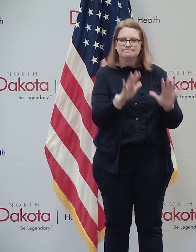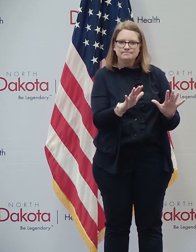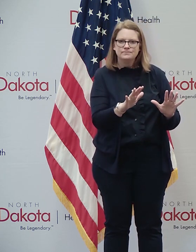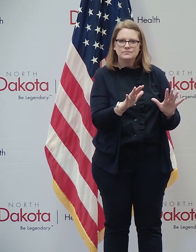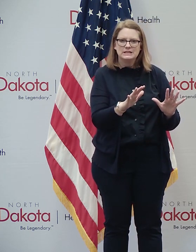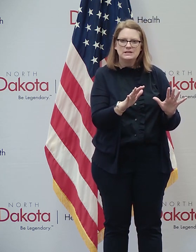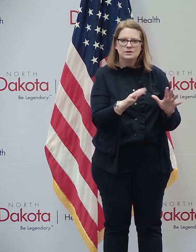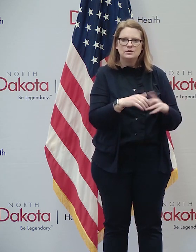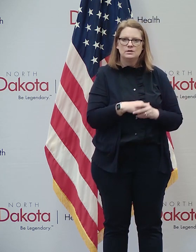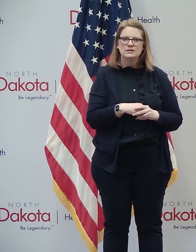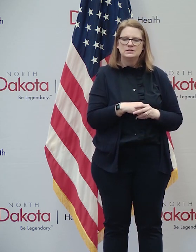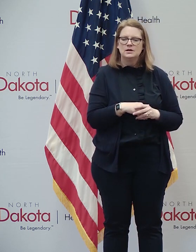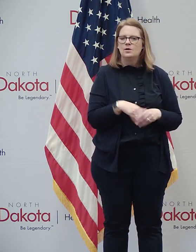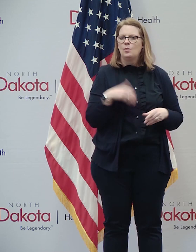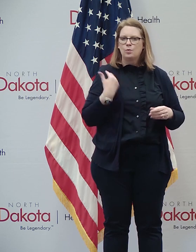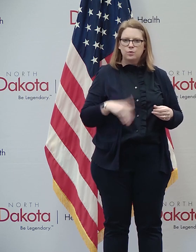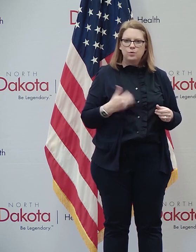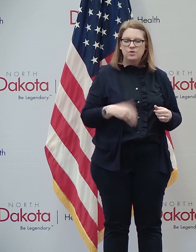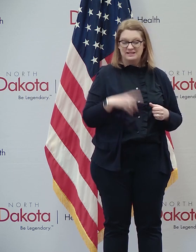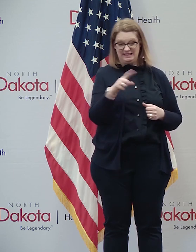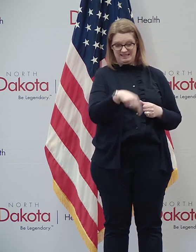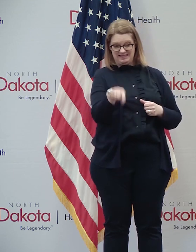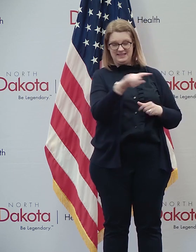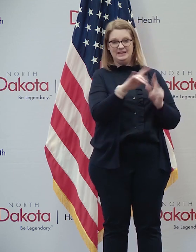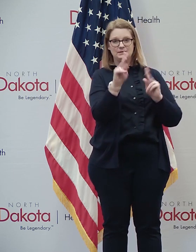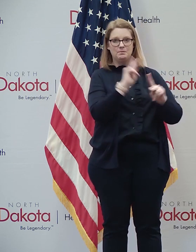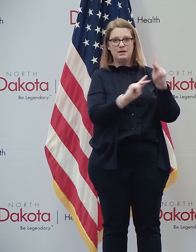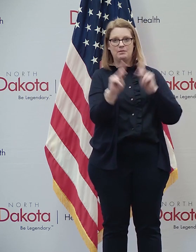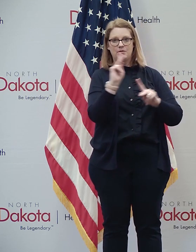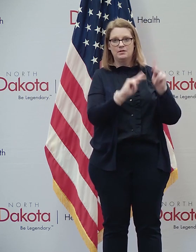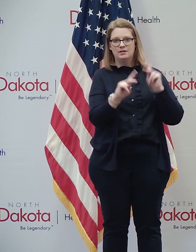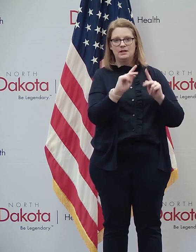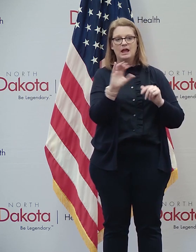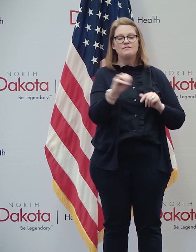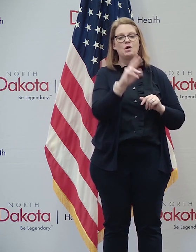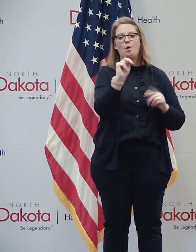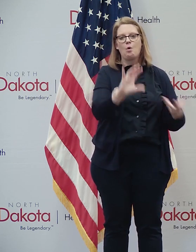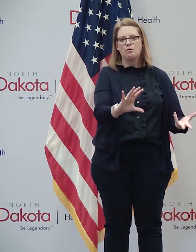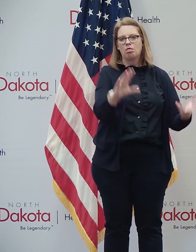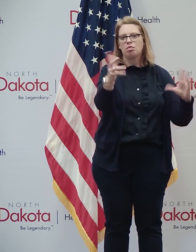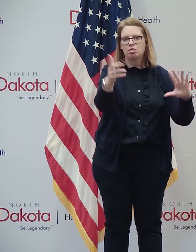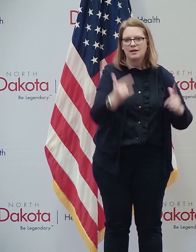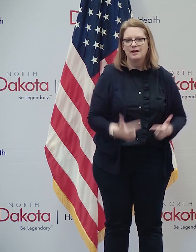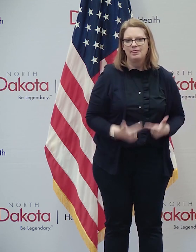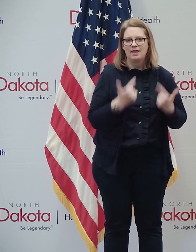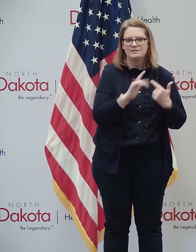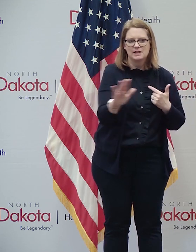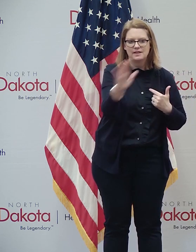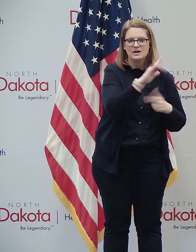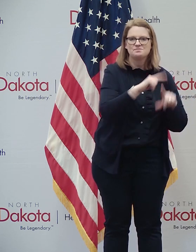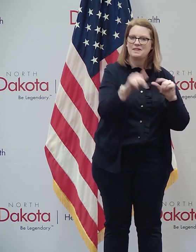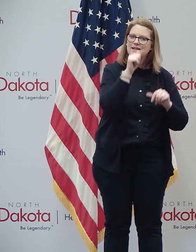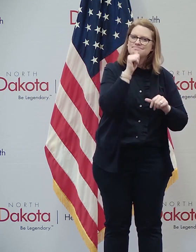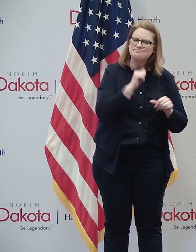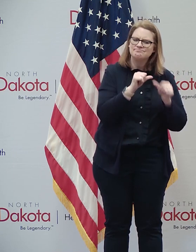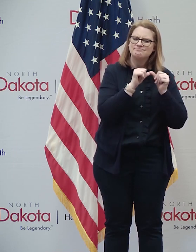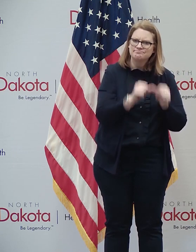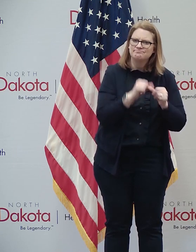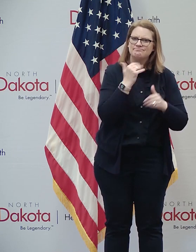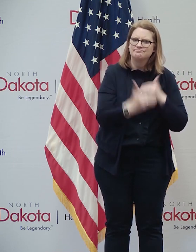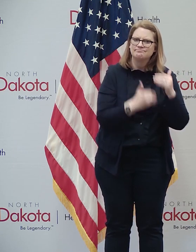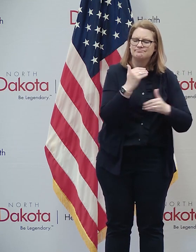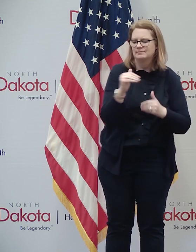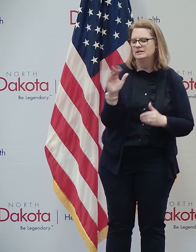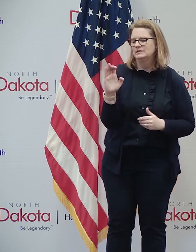education. If you run into any of those people, again, if you can have a little extra patience, a little extra empathy, and a little extra courtesy and